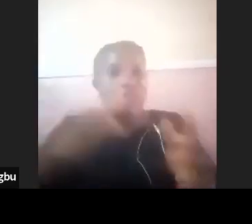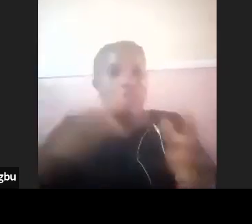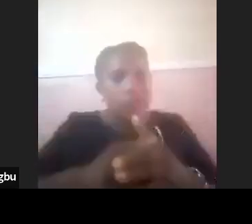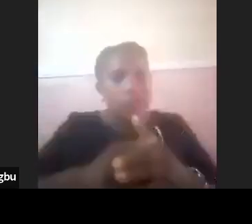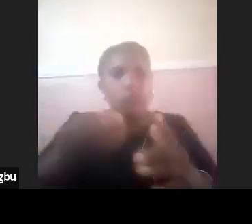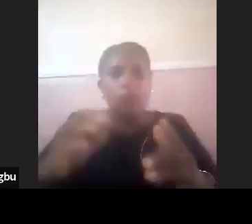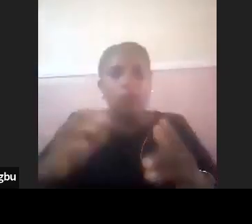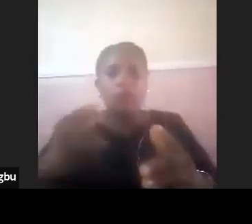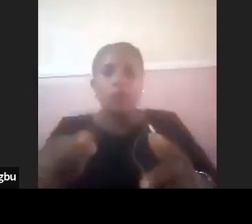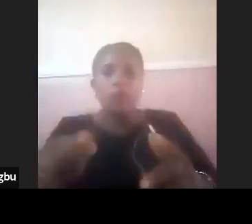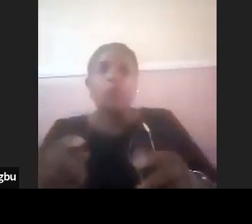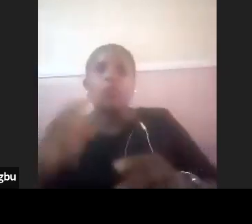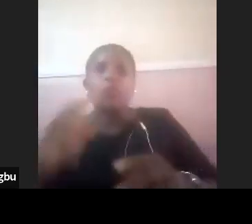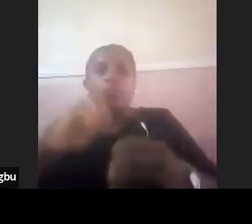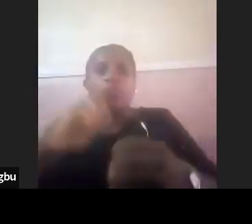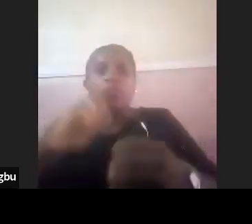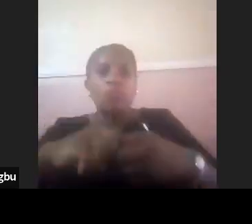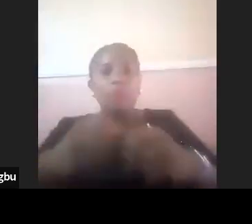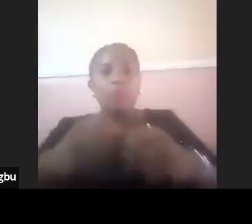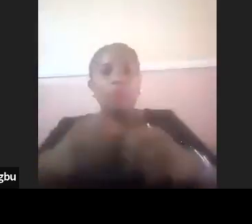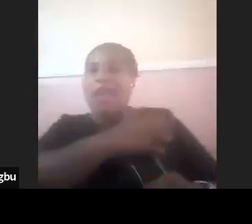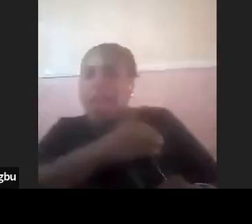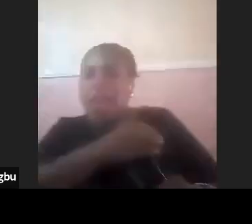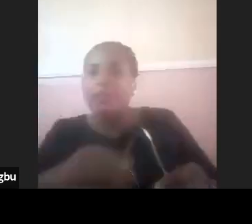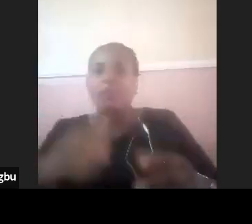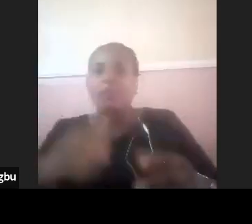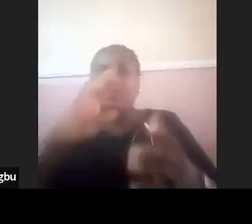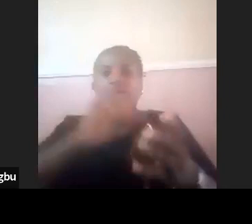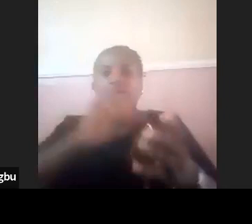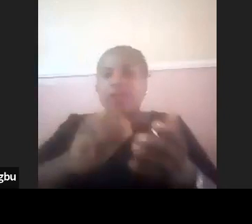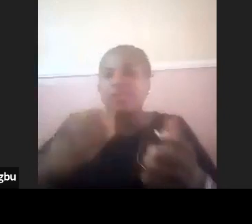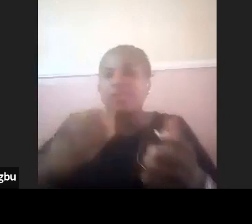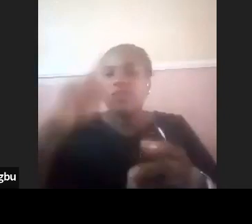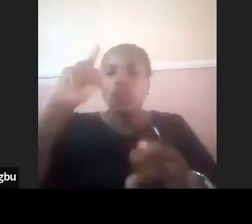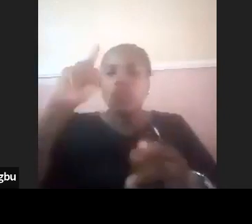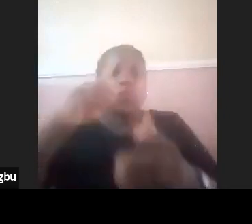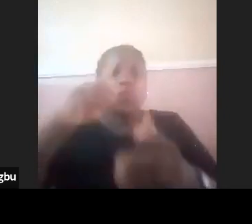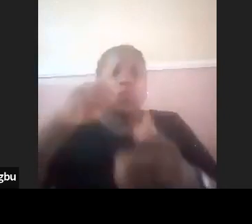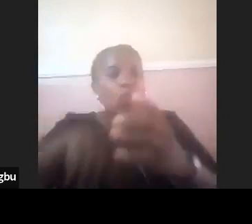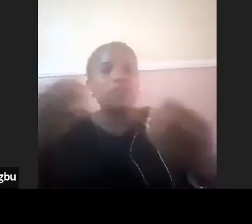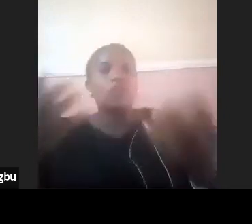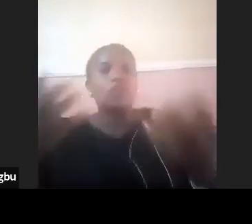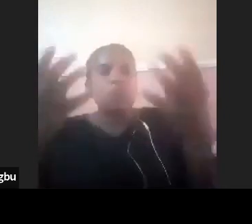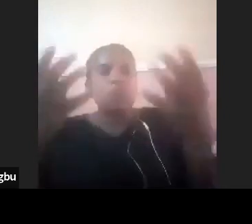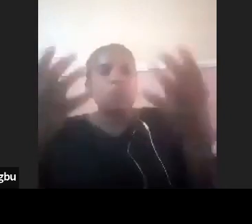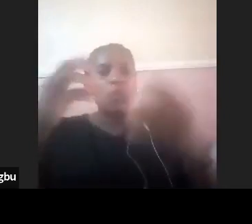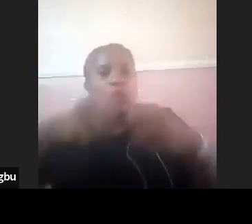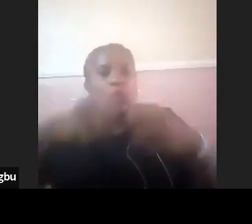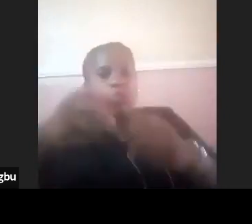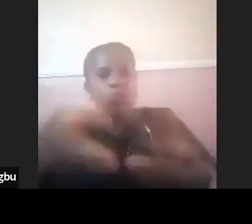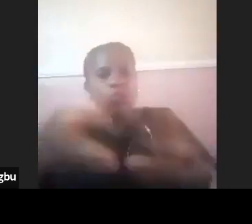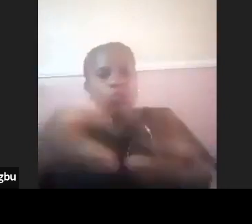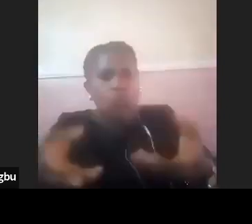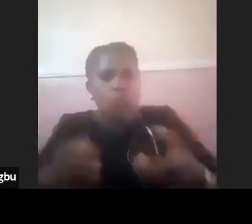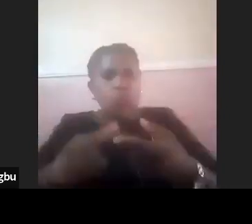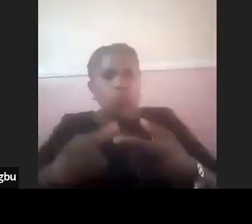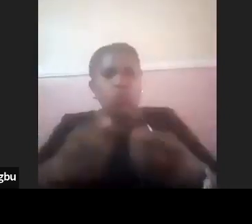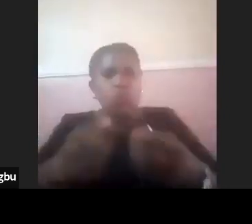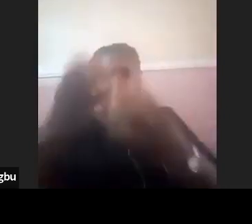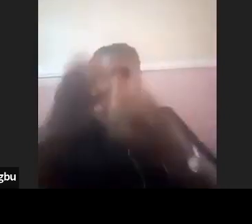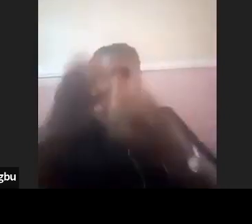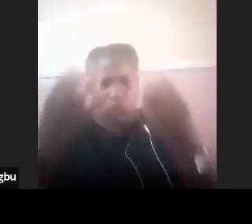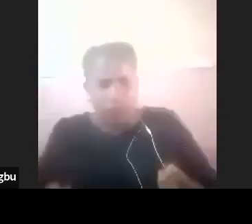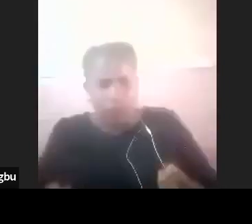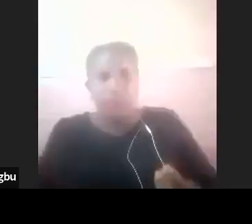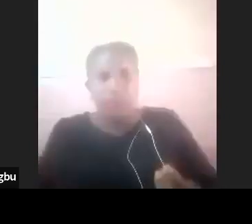stating clearly that if you tackle this problem from the origin, then this is what is going to